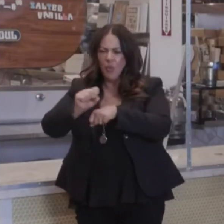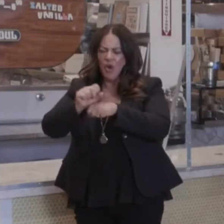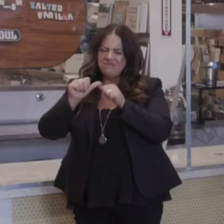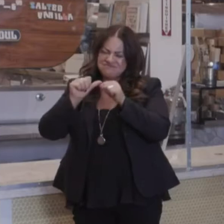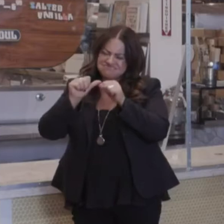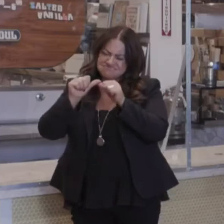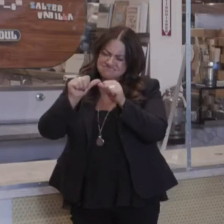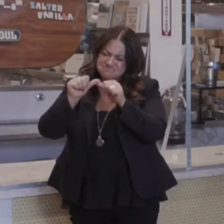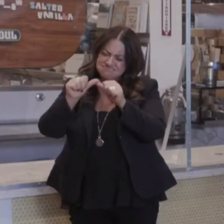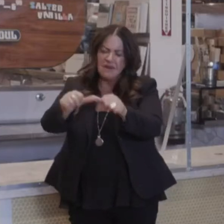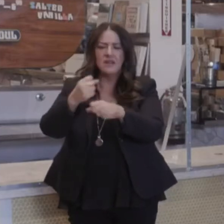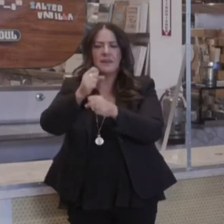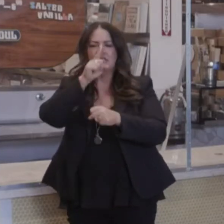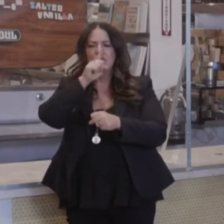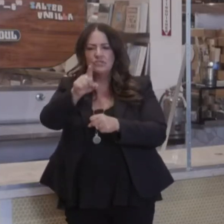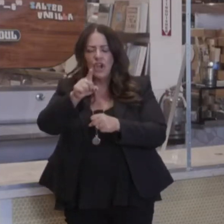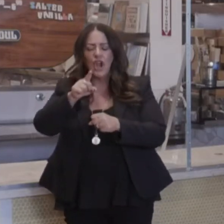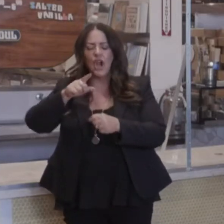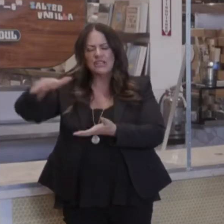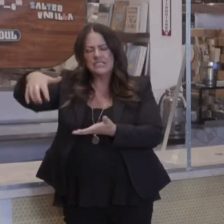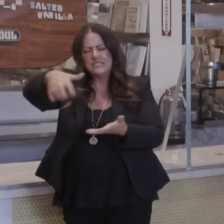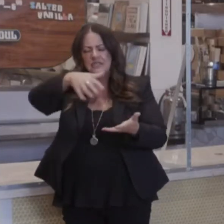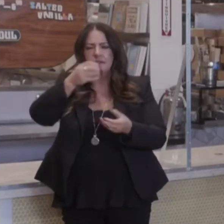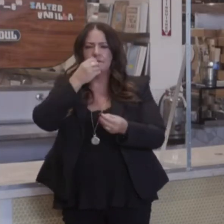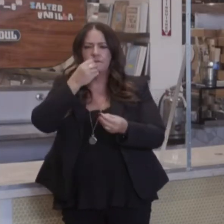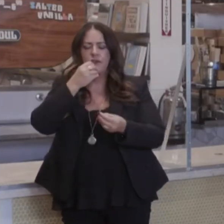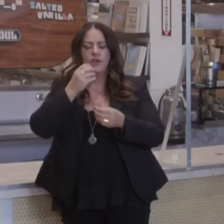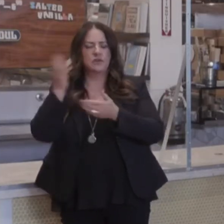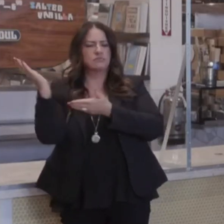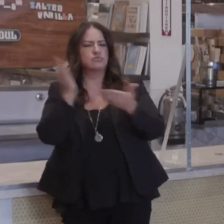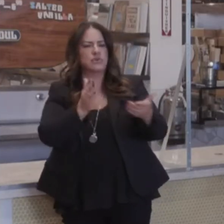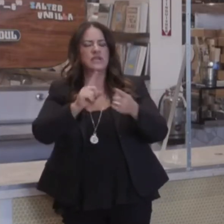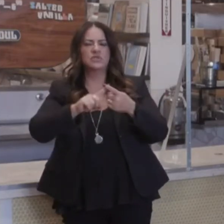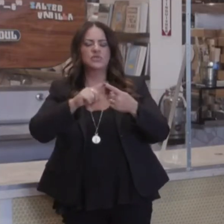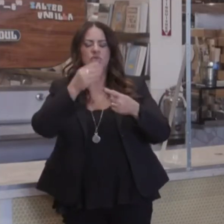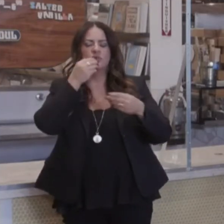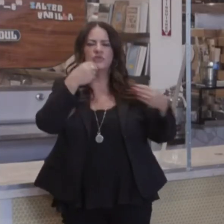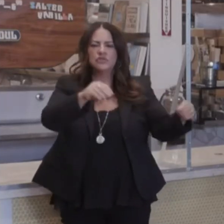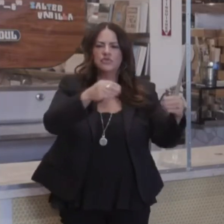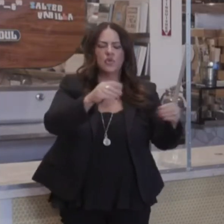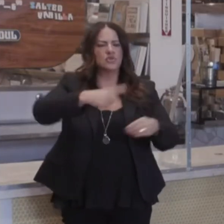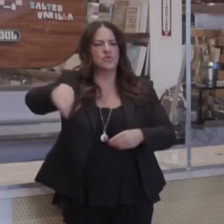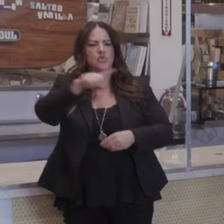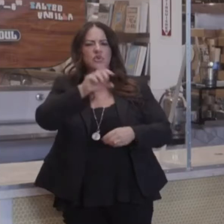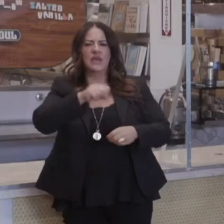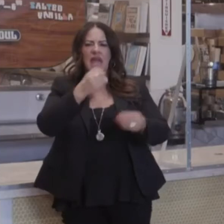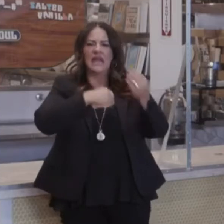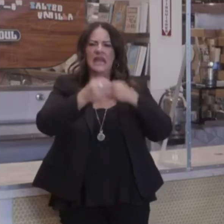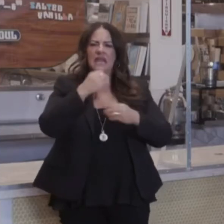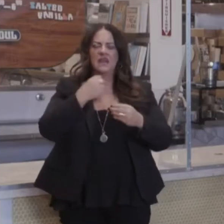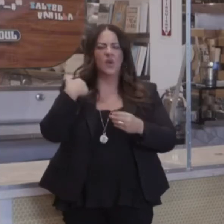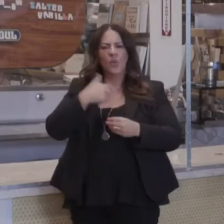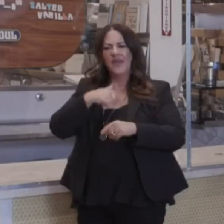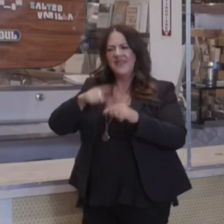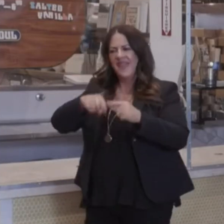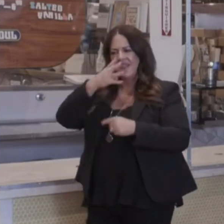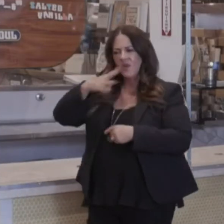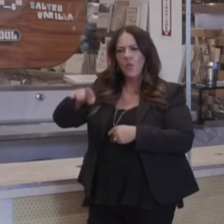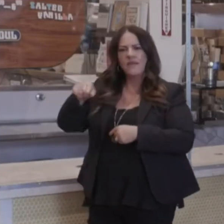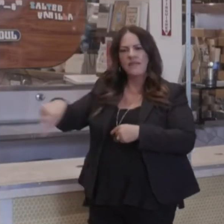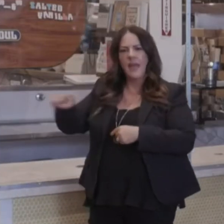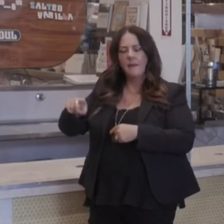across this country. And I'm very honored to be here today as governor of this state that's not leaving those folks behind as it relates